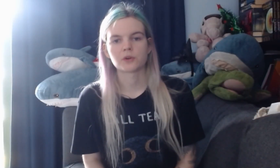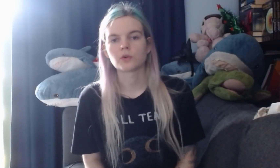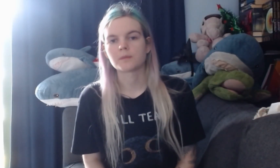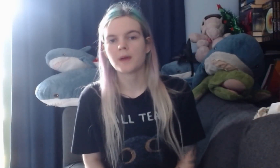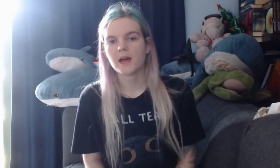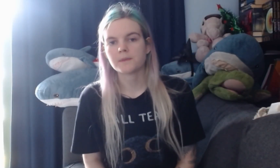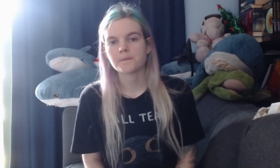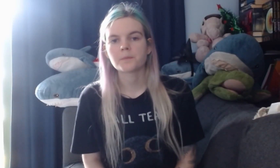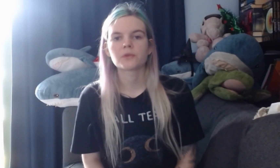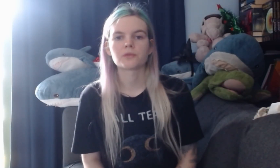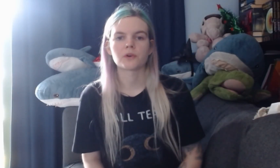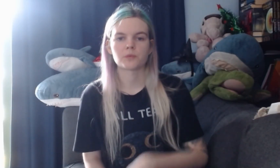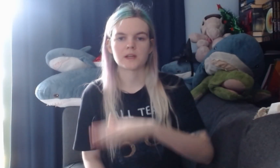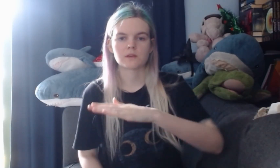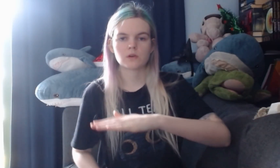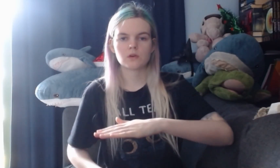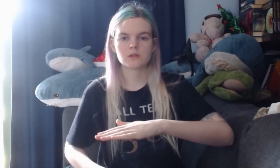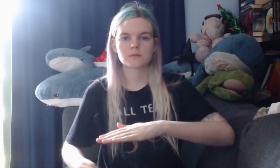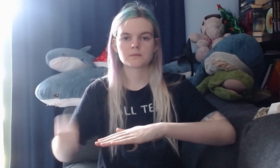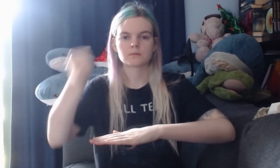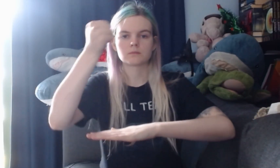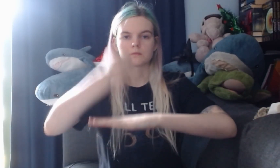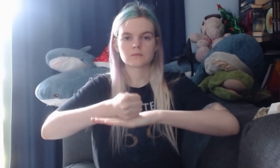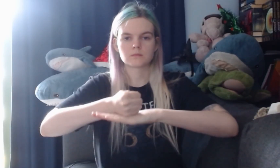good and bad. So first we get good.